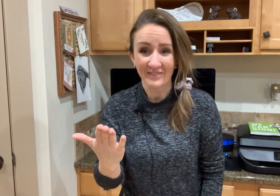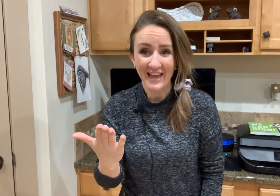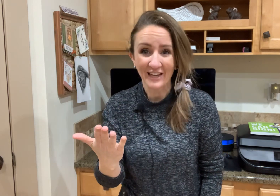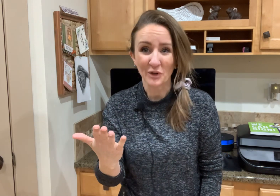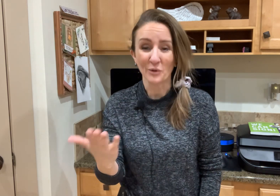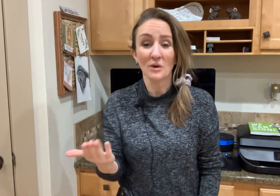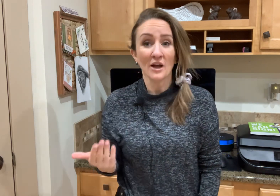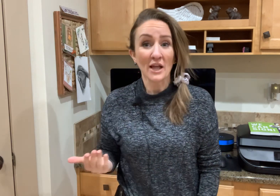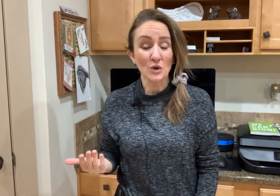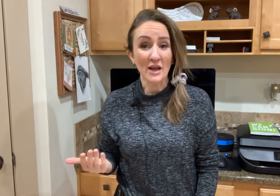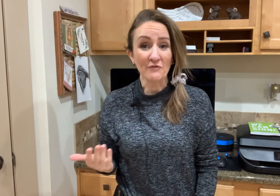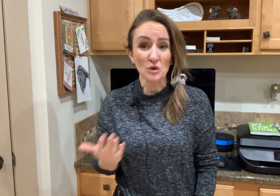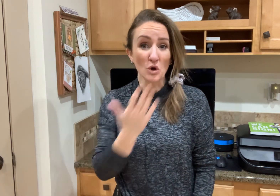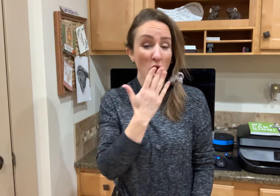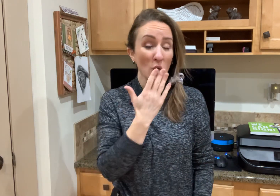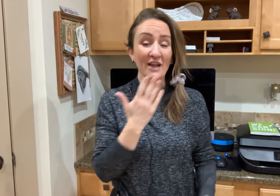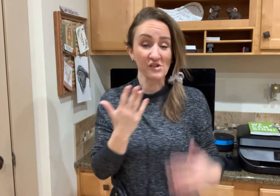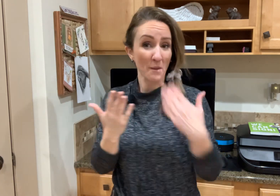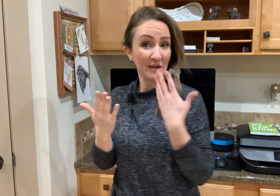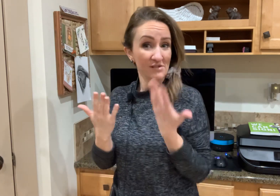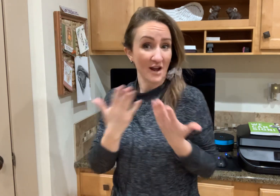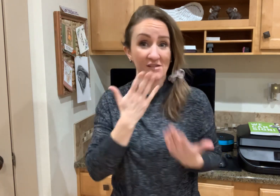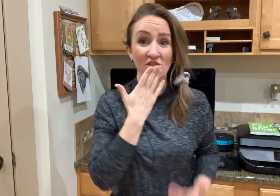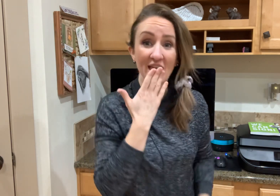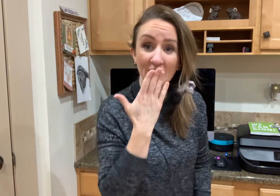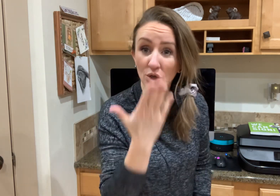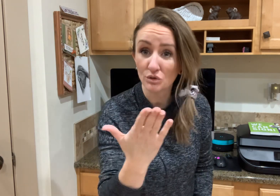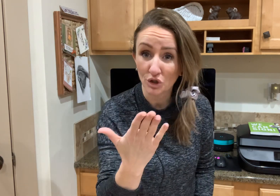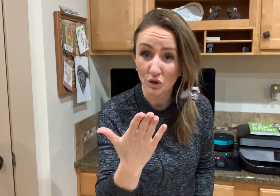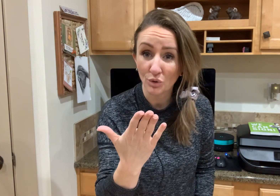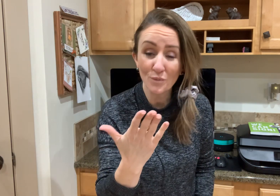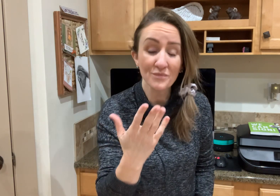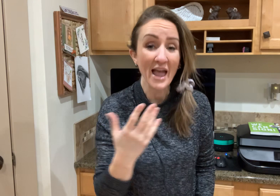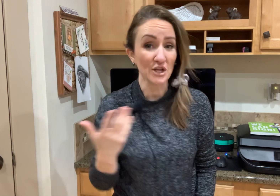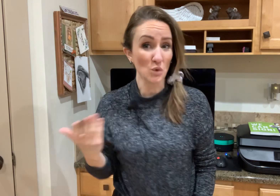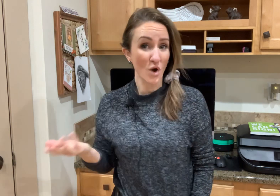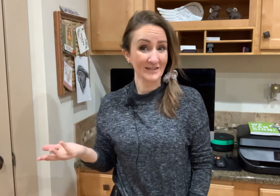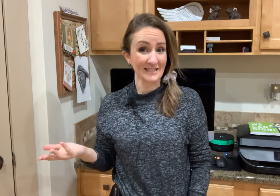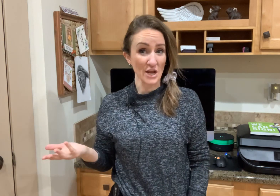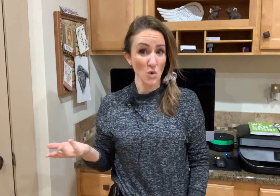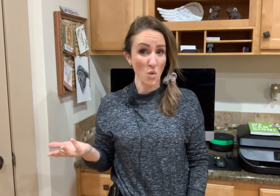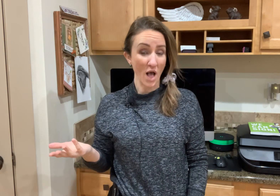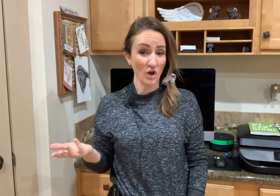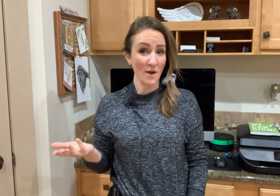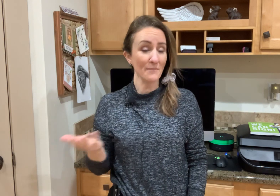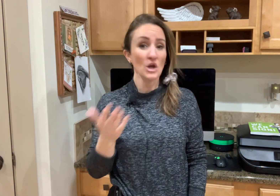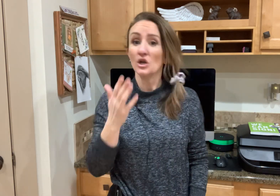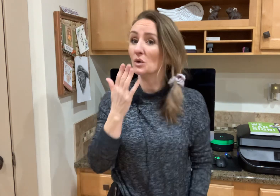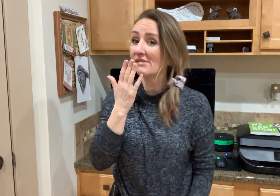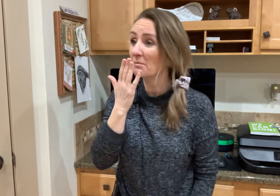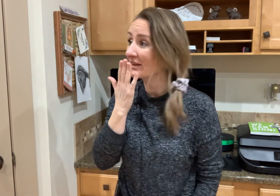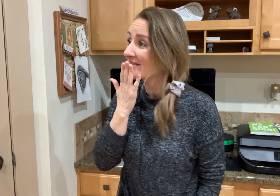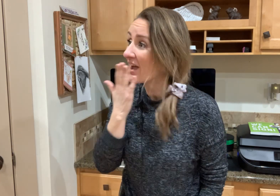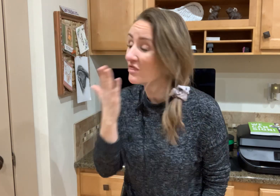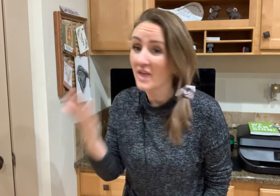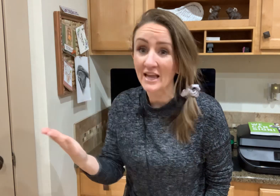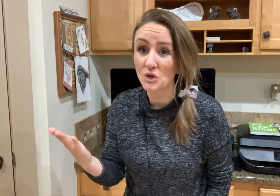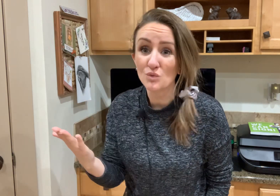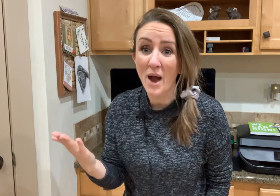Thank you. If somebody signs thank you to you and you want to say you're welcome, you simply sign thank you right